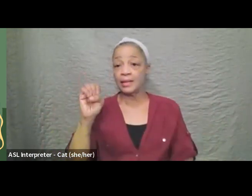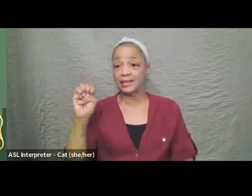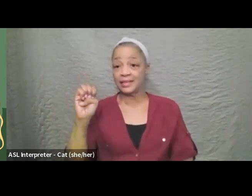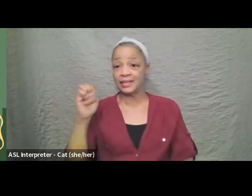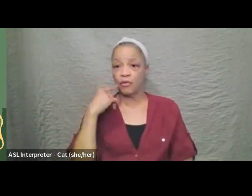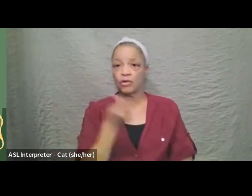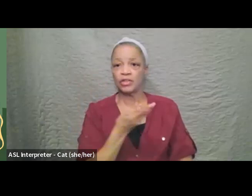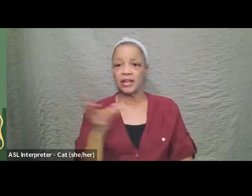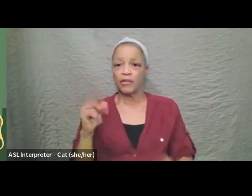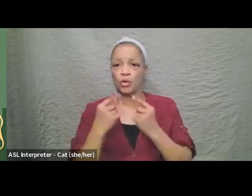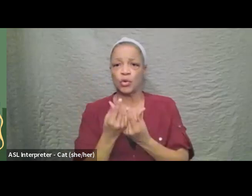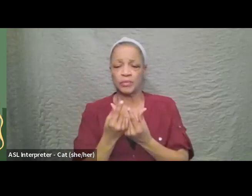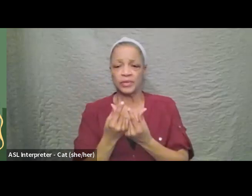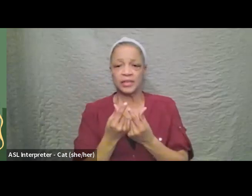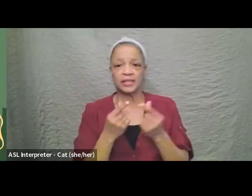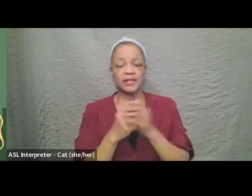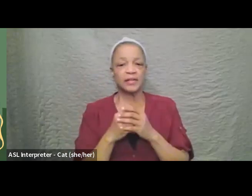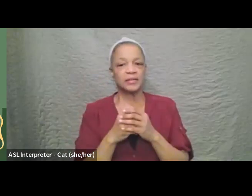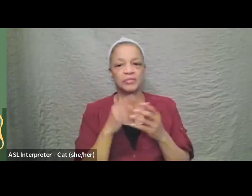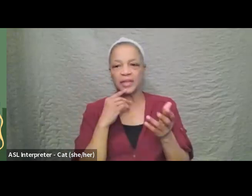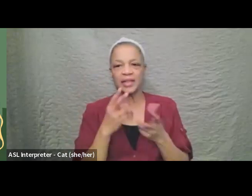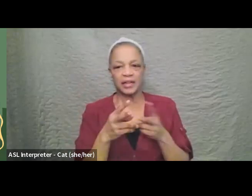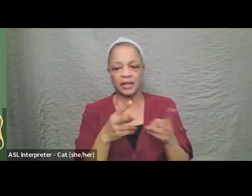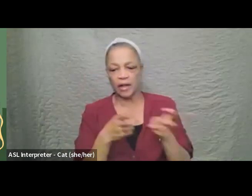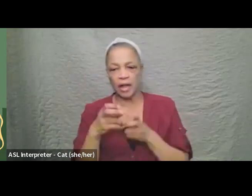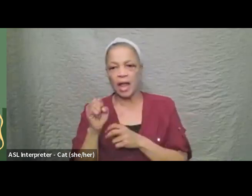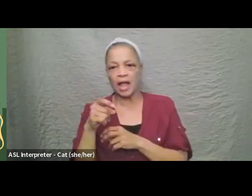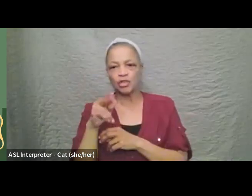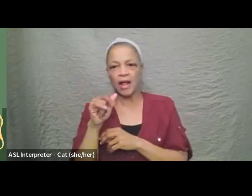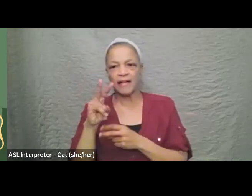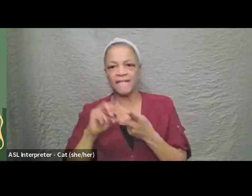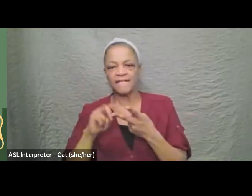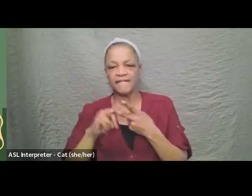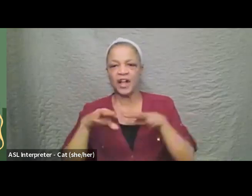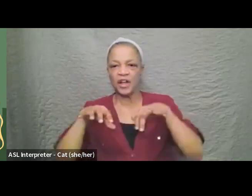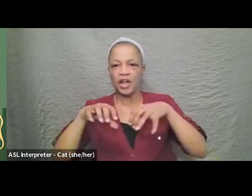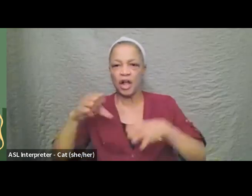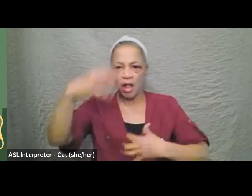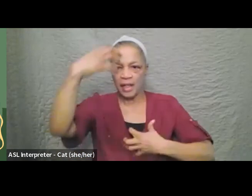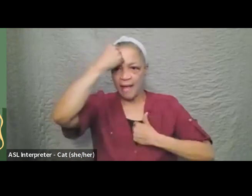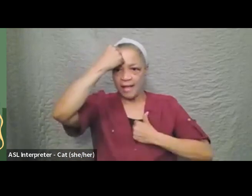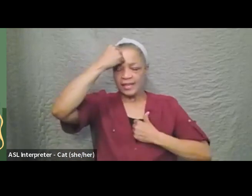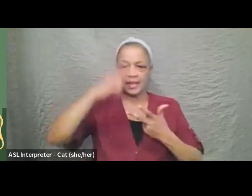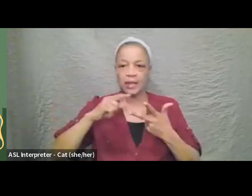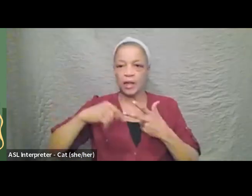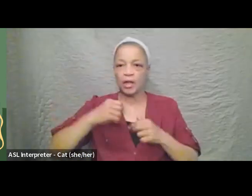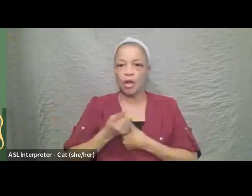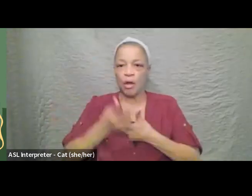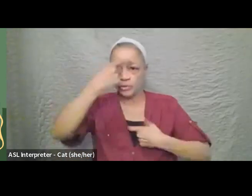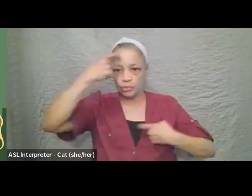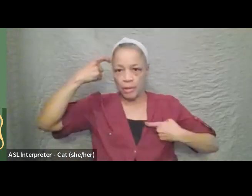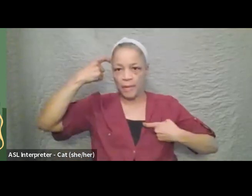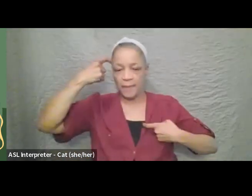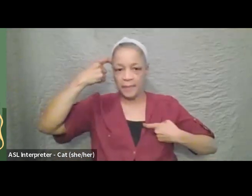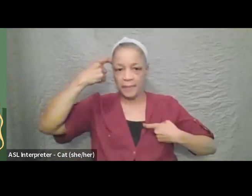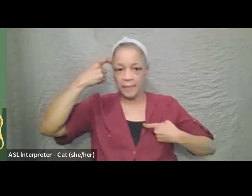groups has been extractive, colonizing, and even traumatic. So doing this work